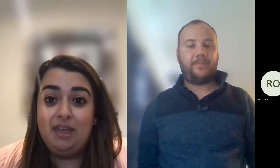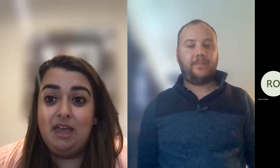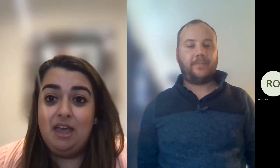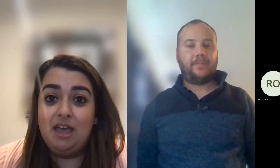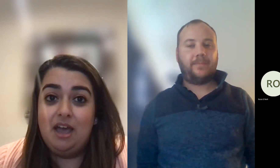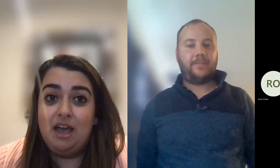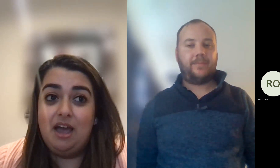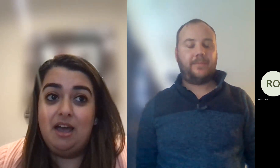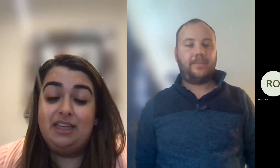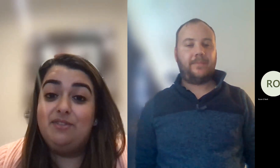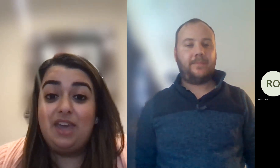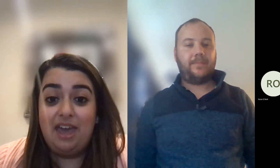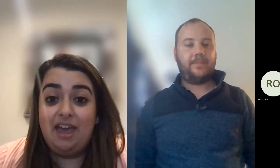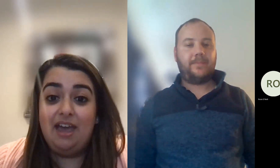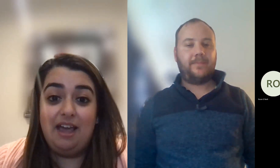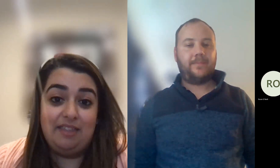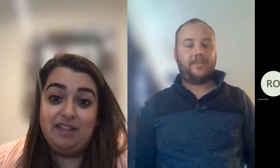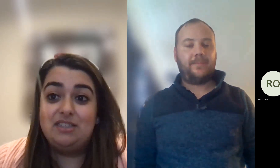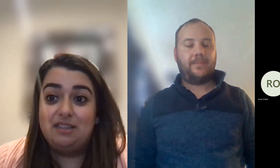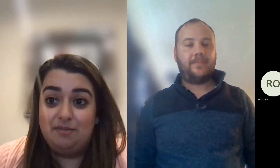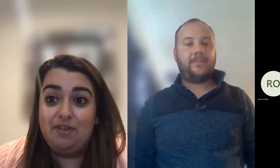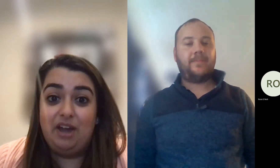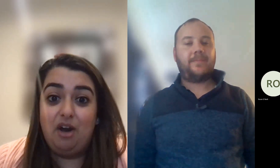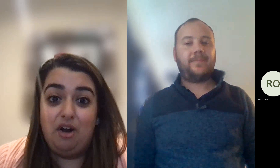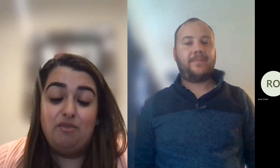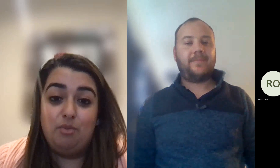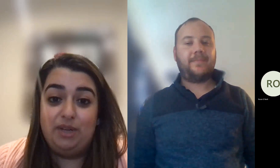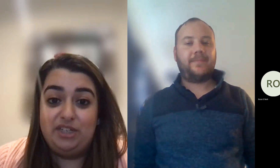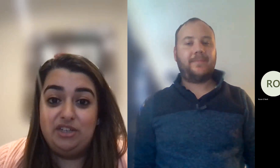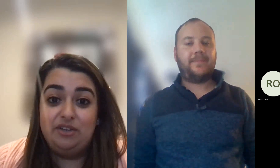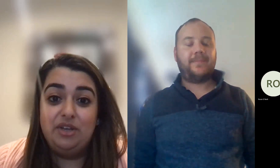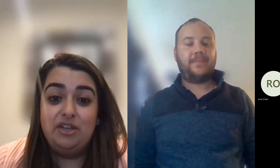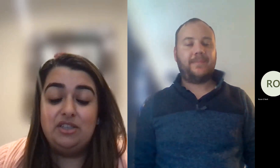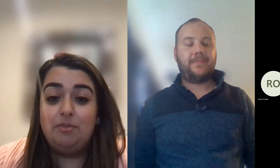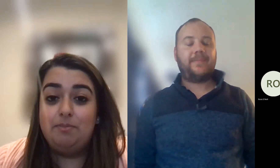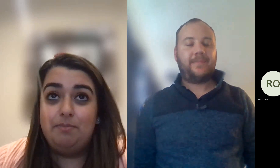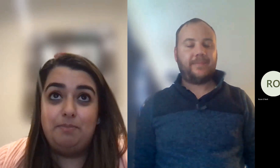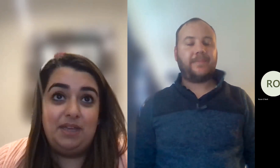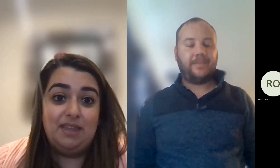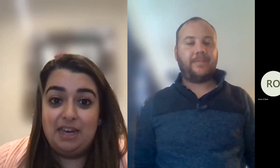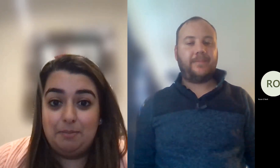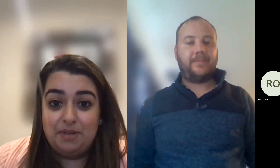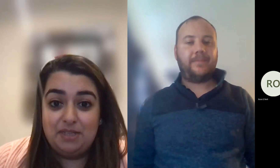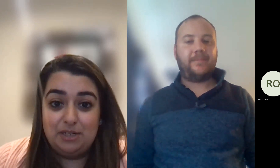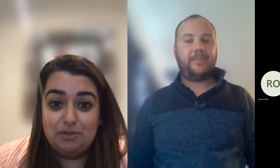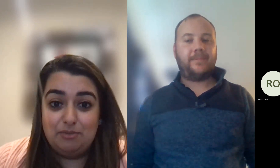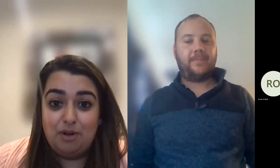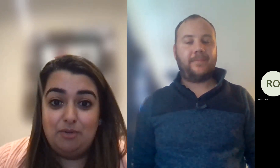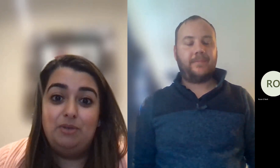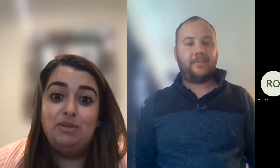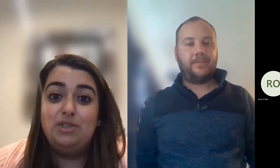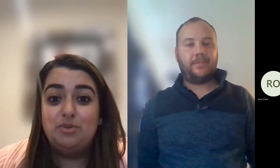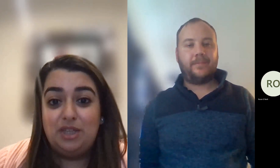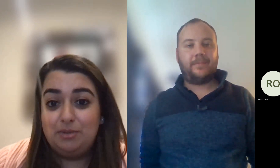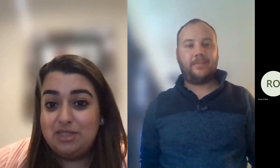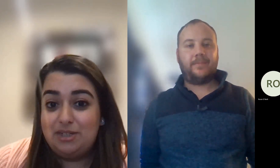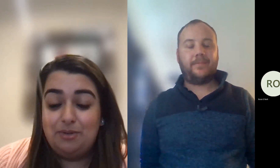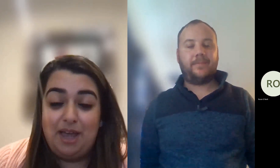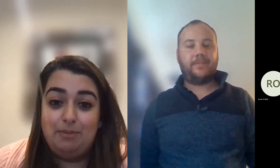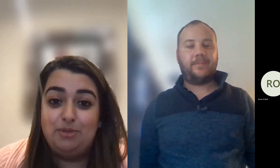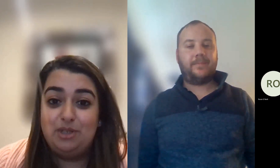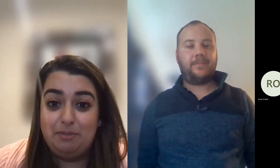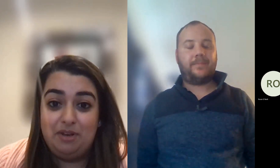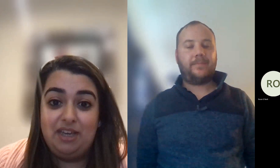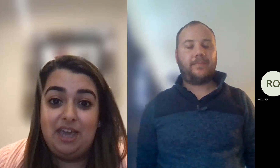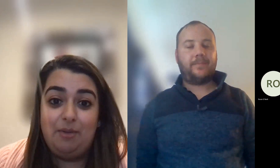that we give care, and that's at the very heart of what we do. So be that in a business role, you ensure that you are